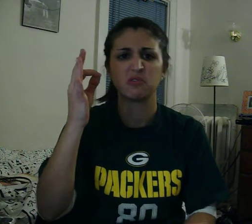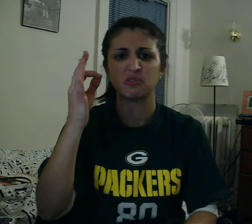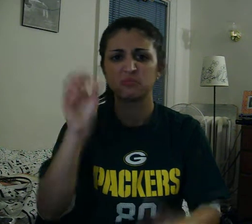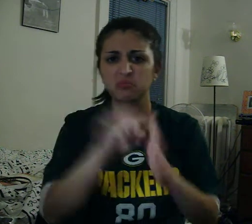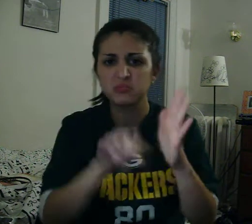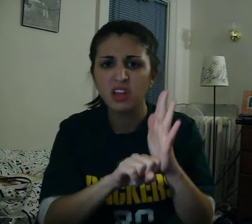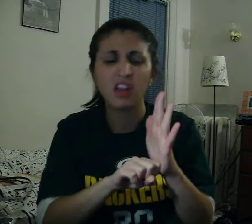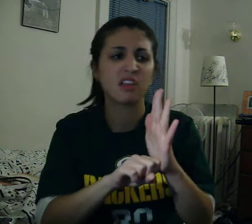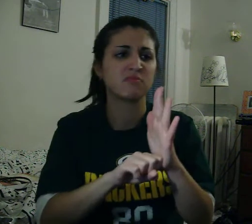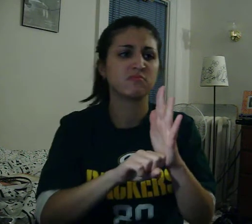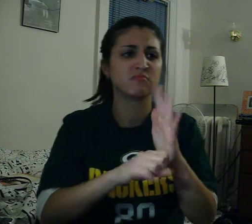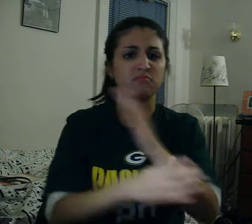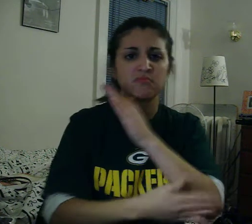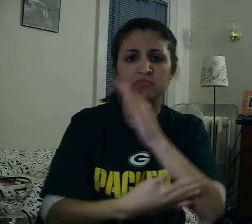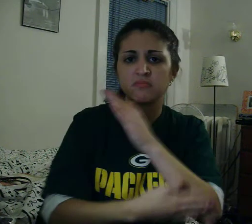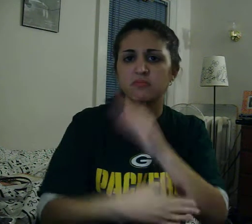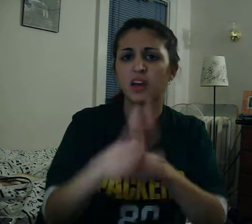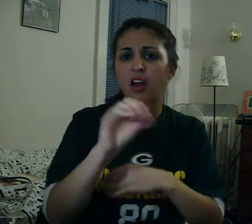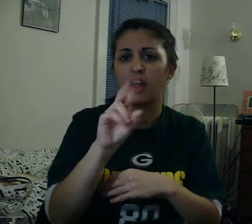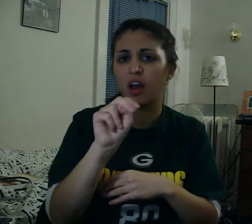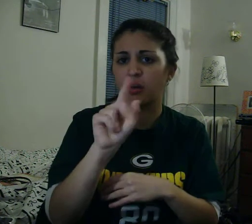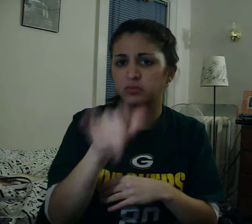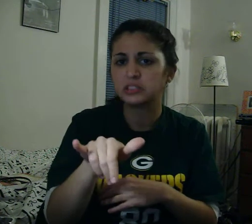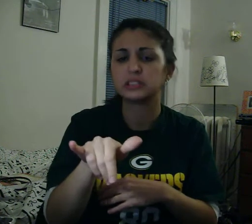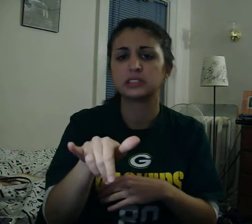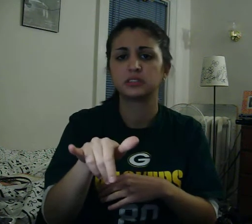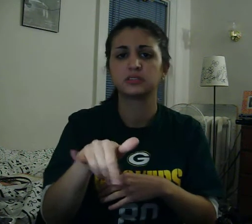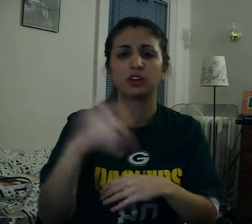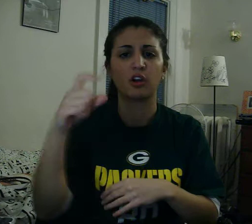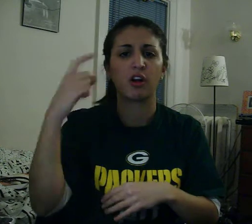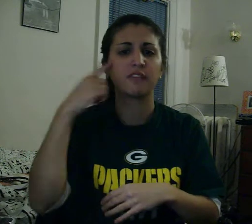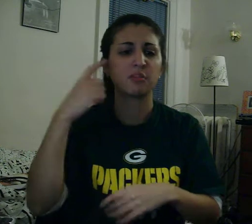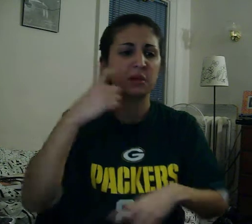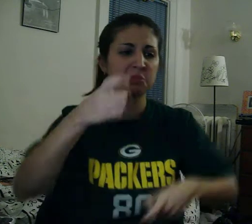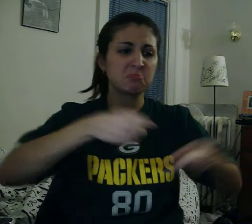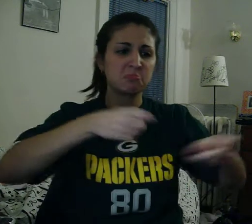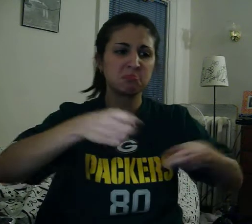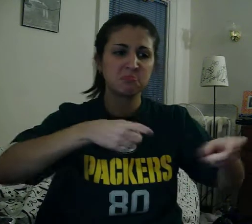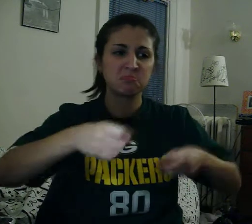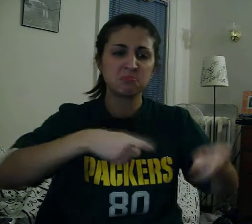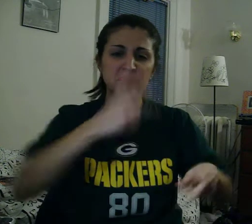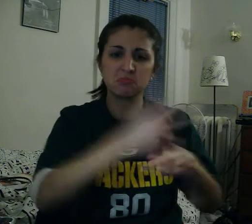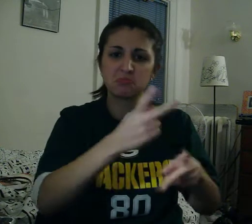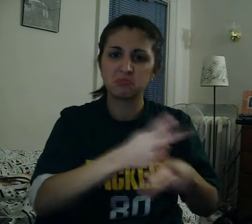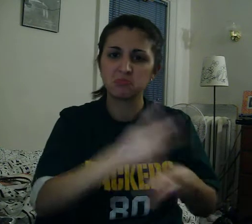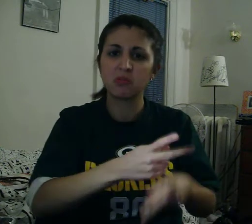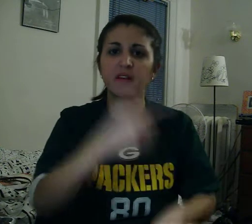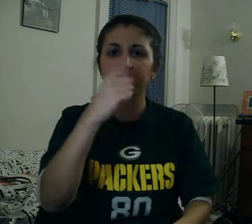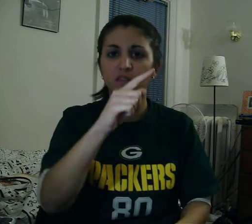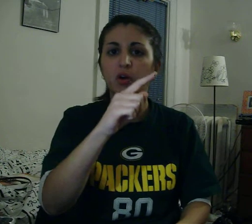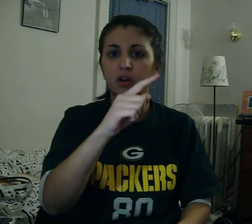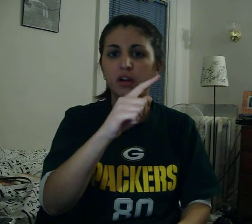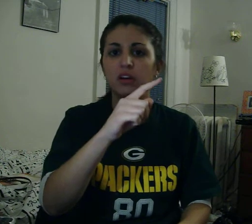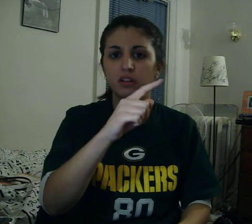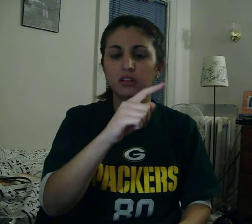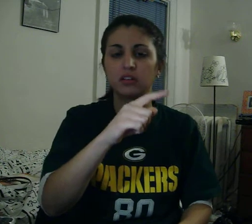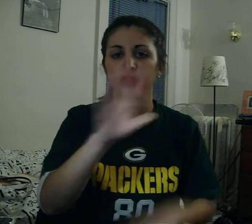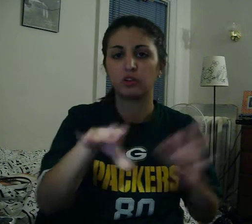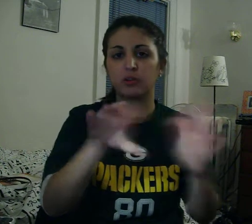various arresting agencies in this country: the FBI, Secret Service, as well as the Metropolitan Police Department. Let's start